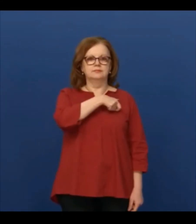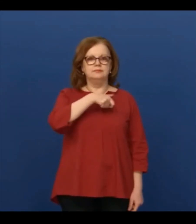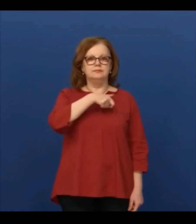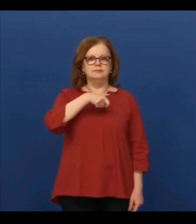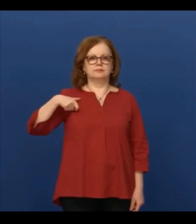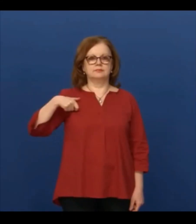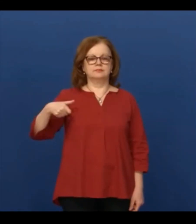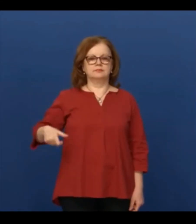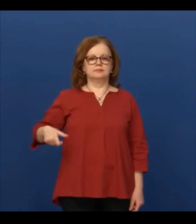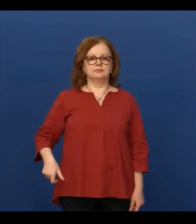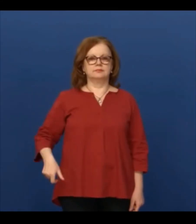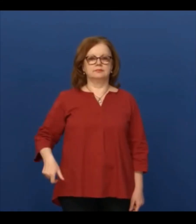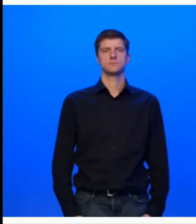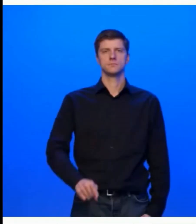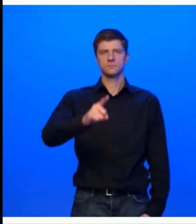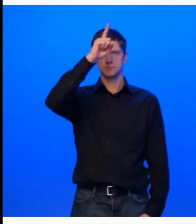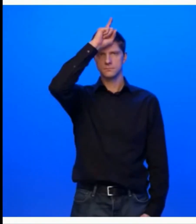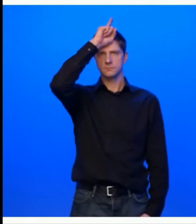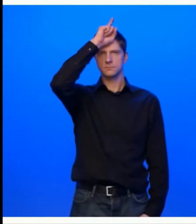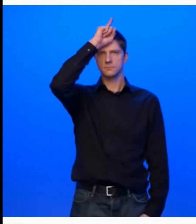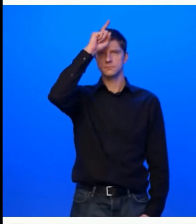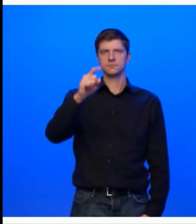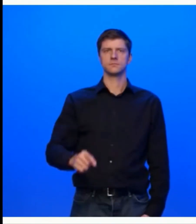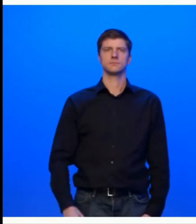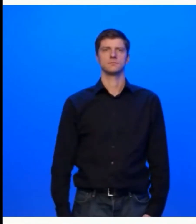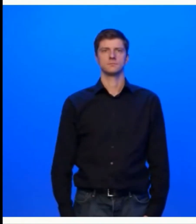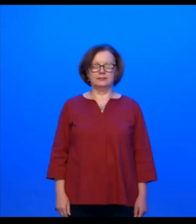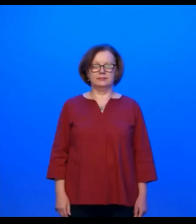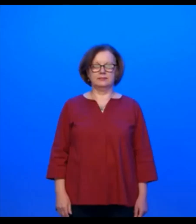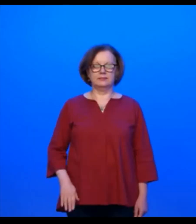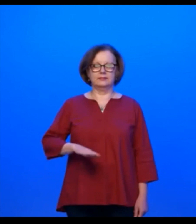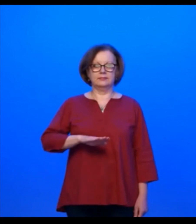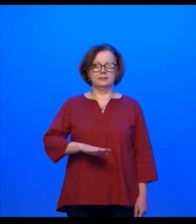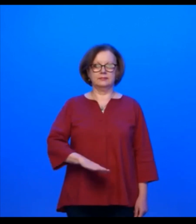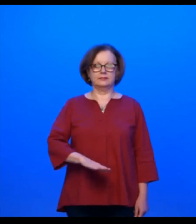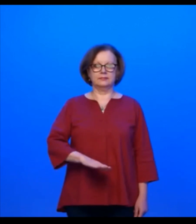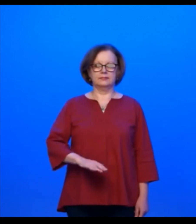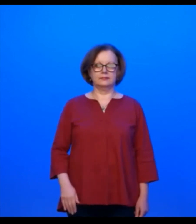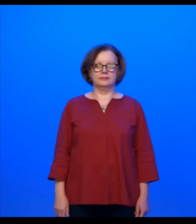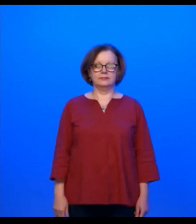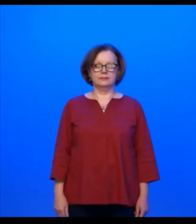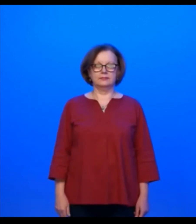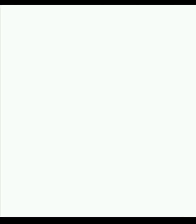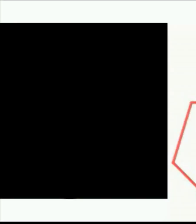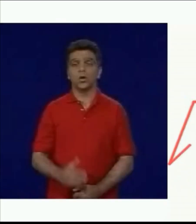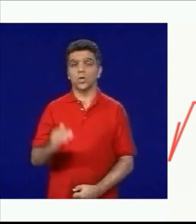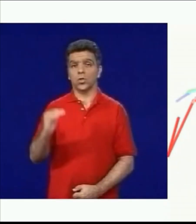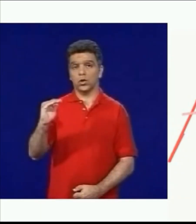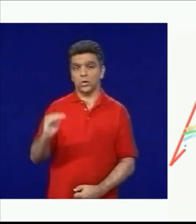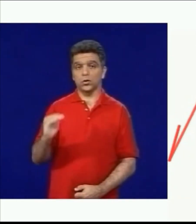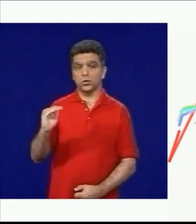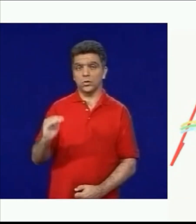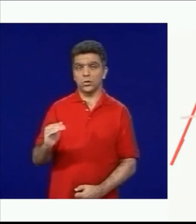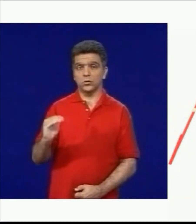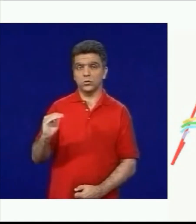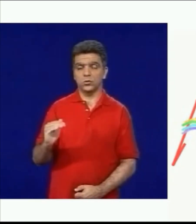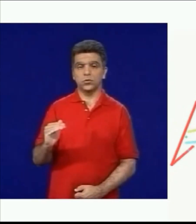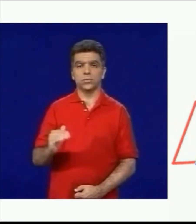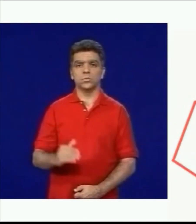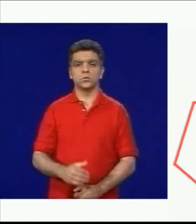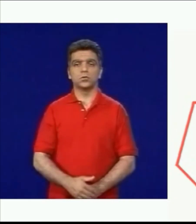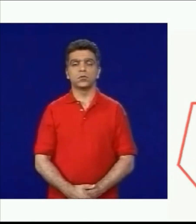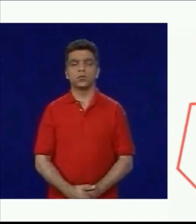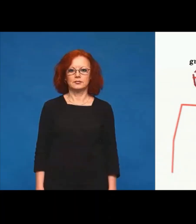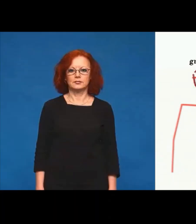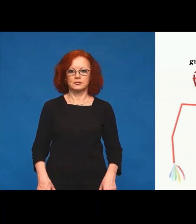from the original video using open pose after our pre-processing, and the rightmost video is our prediction created from the amnosis